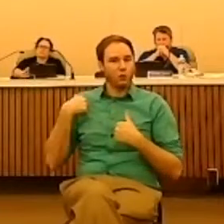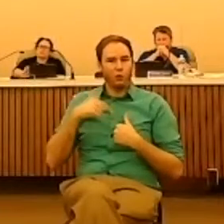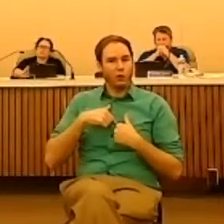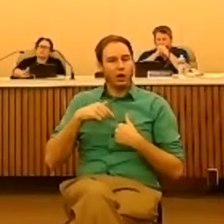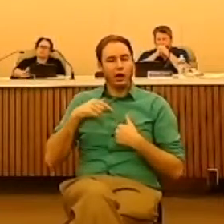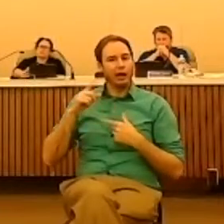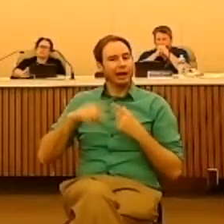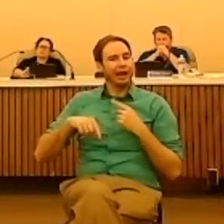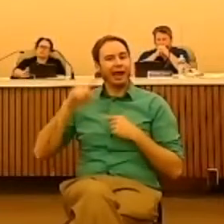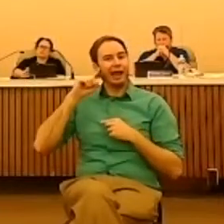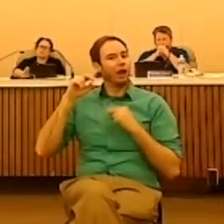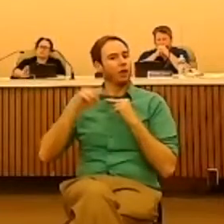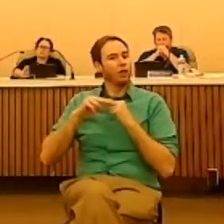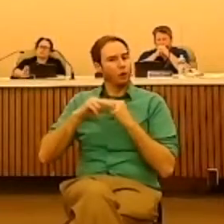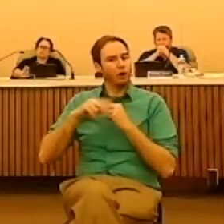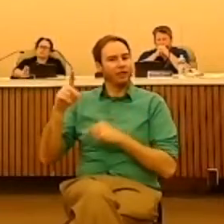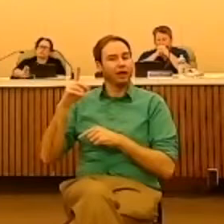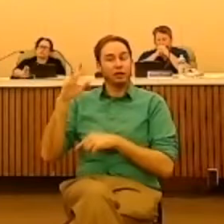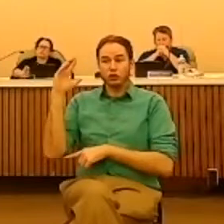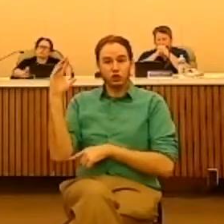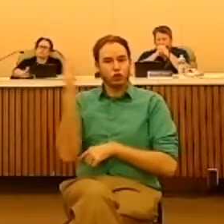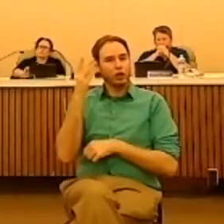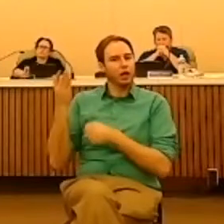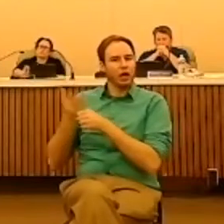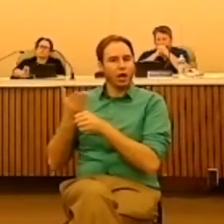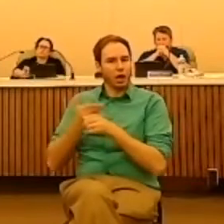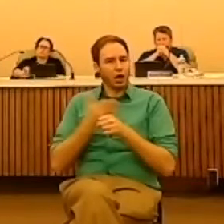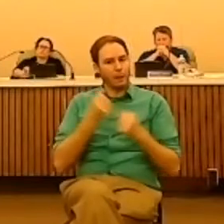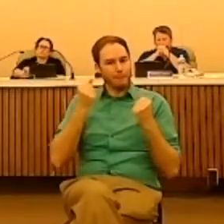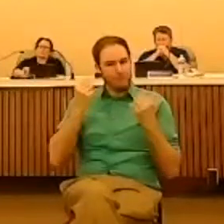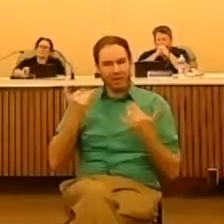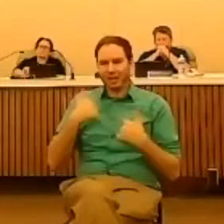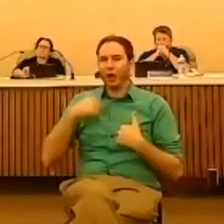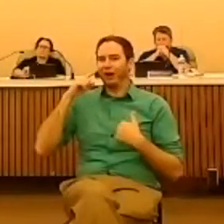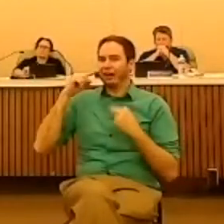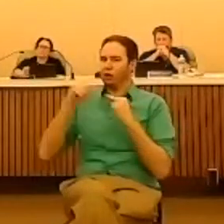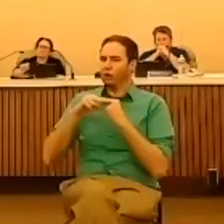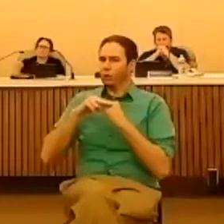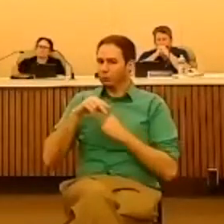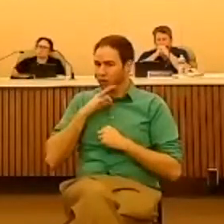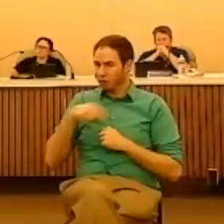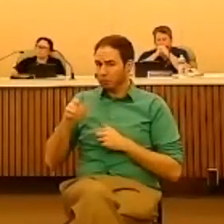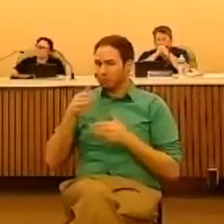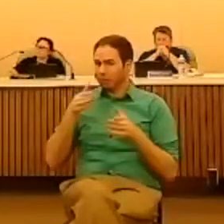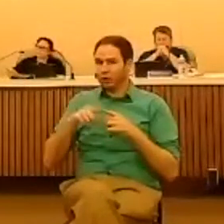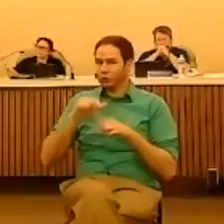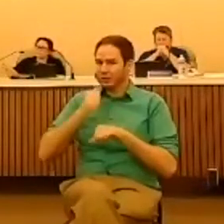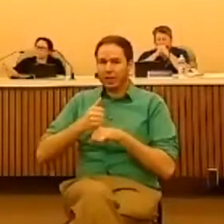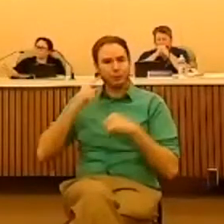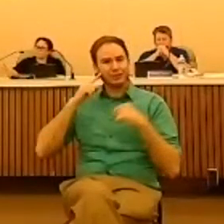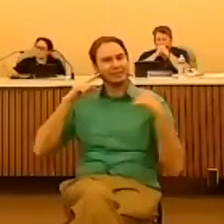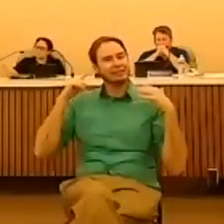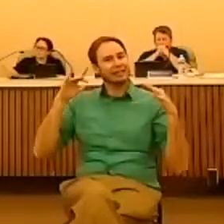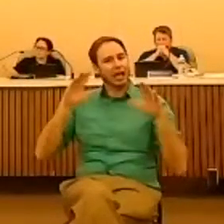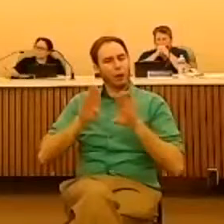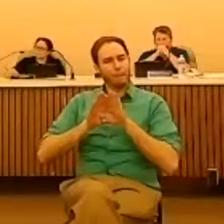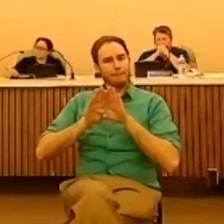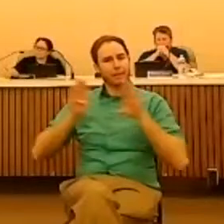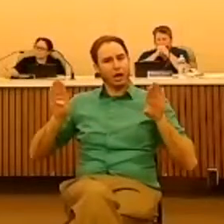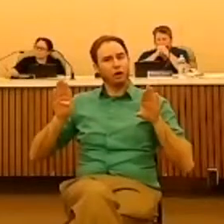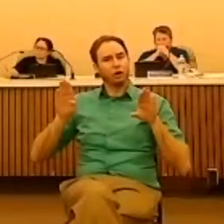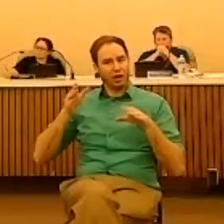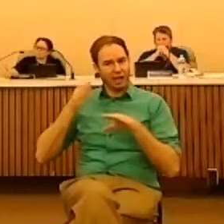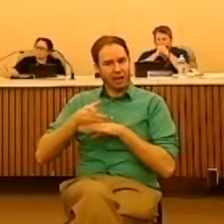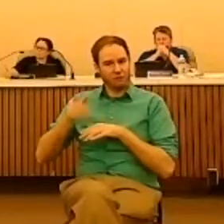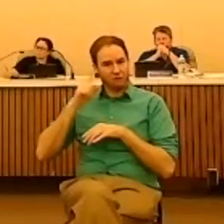hear the throughway, but they cut down a lot of trees. Is there anything in the plans for sound barrier once this is completed